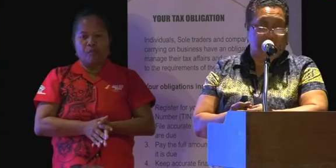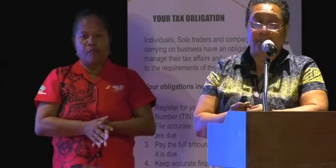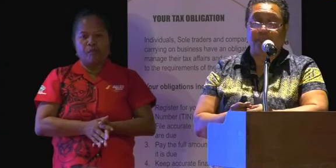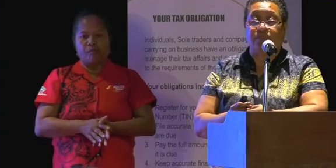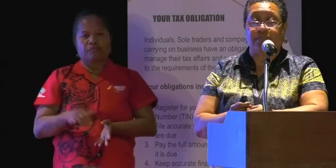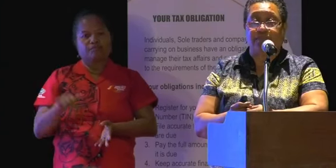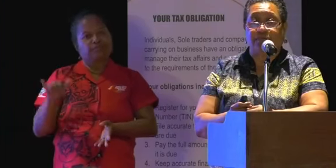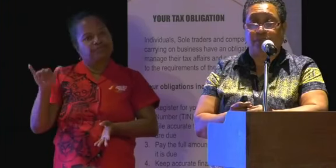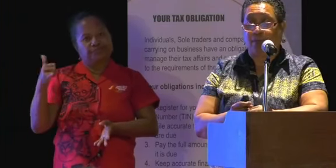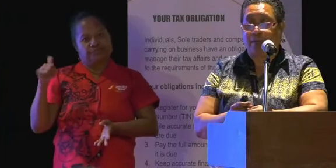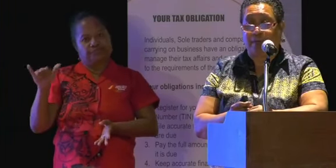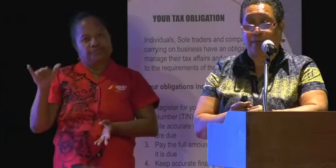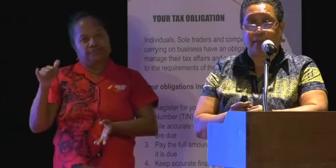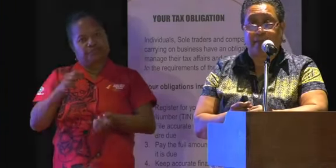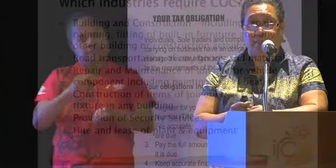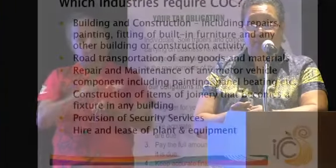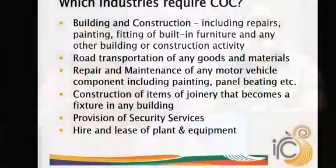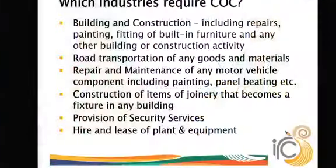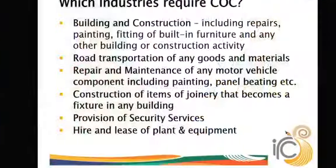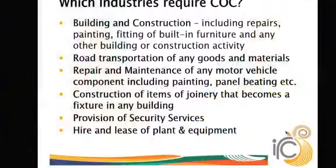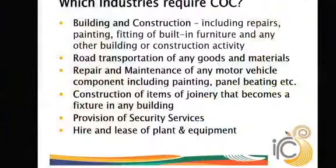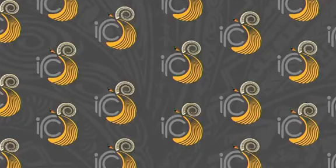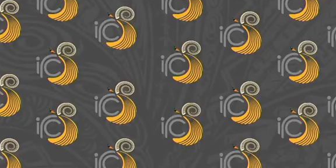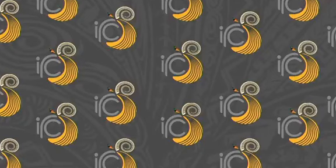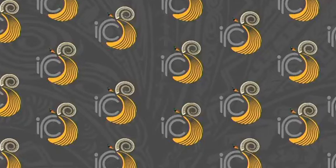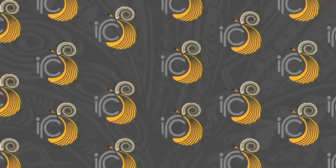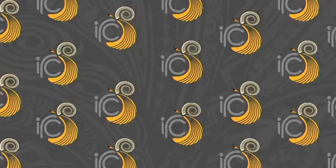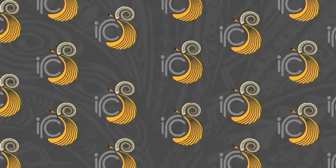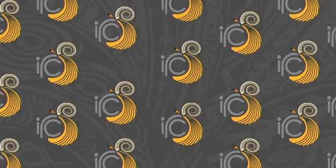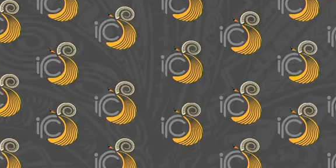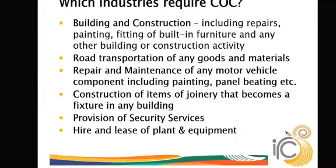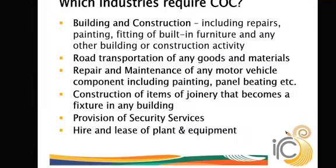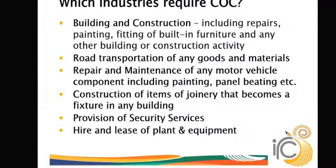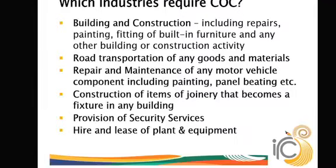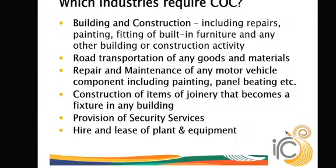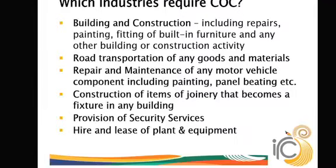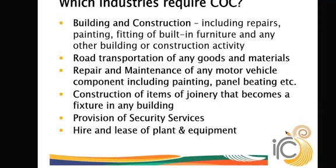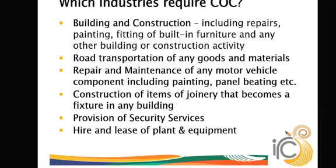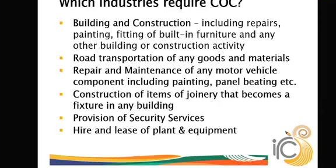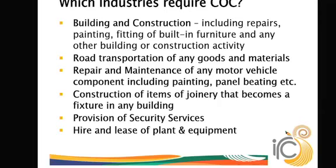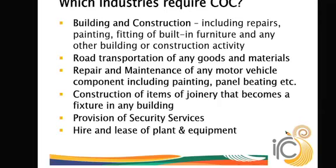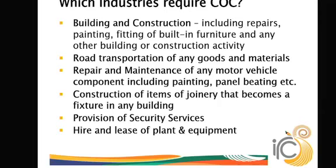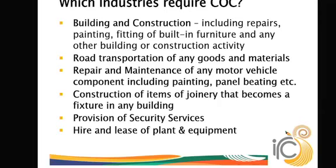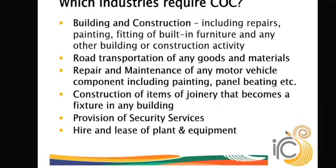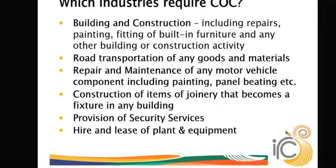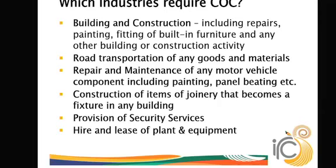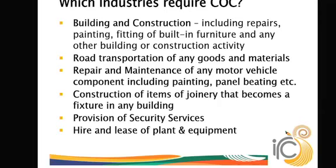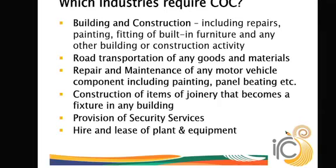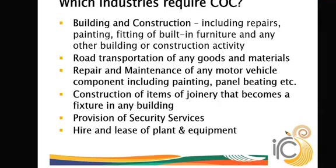Okay, which industries require COC? Oh, okay.